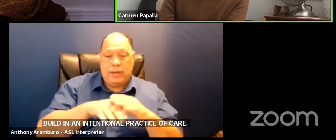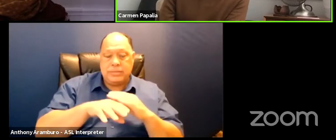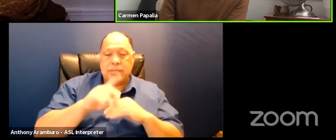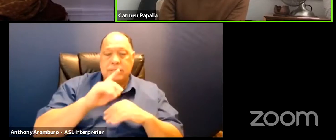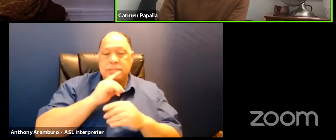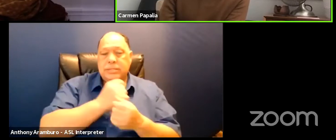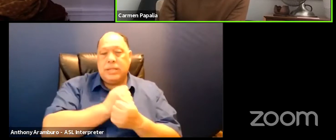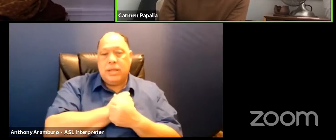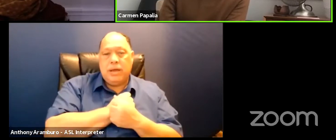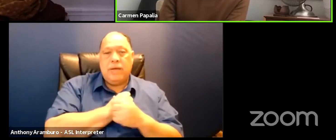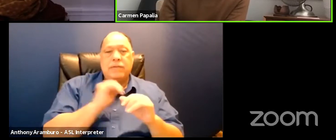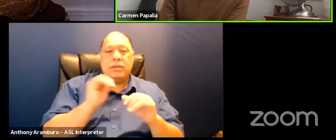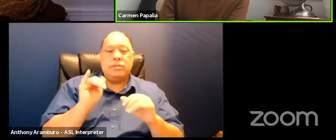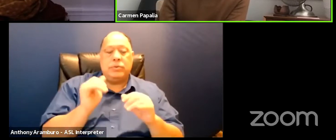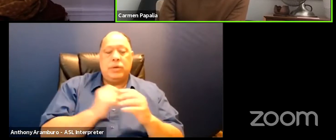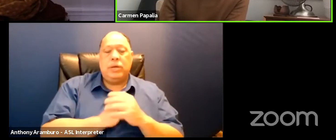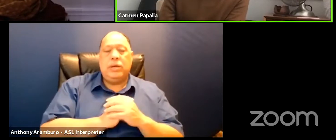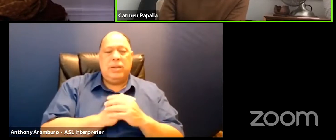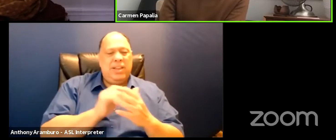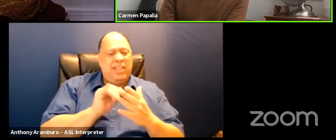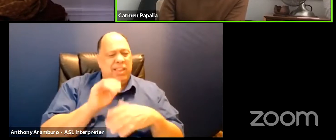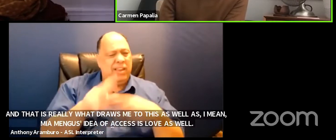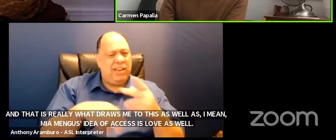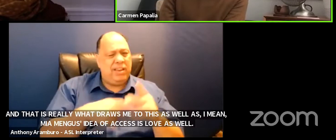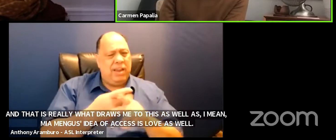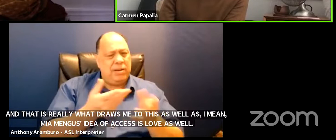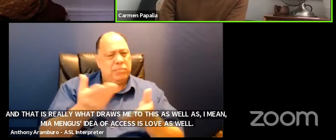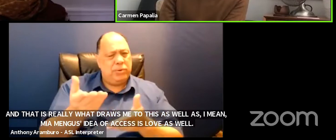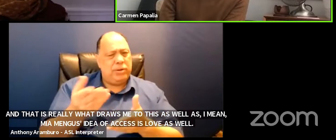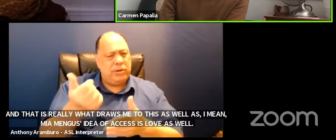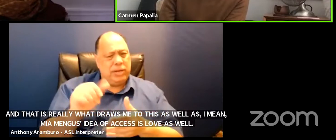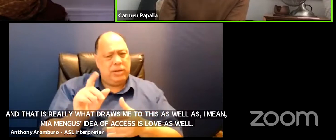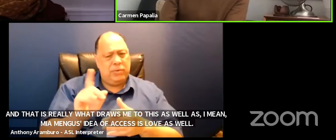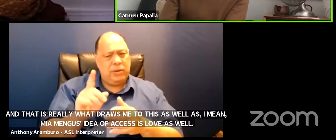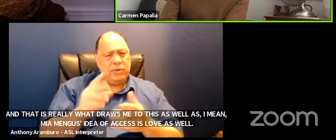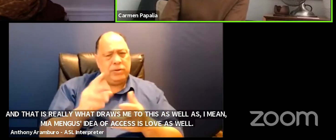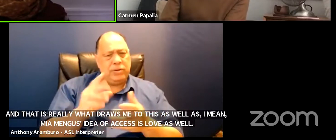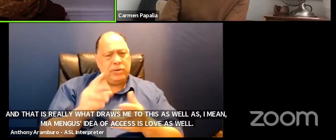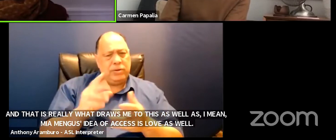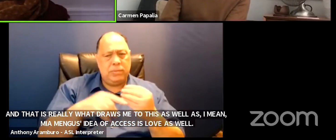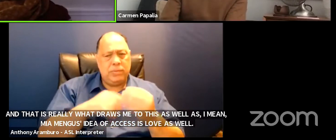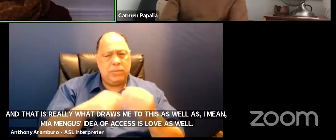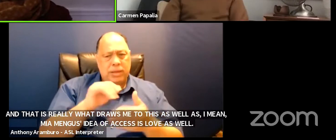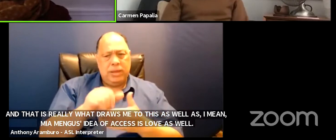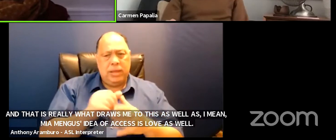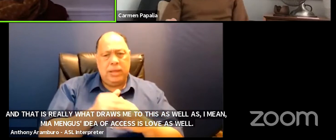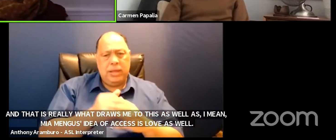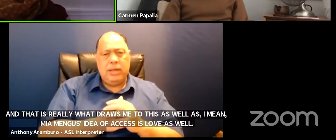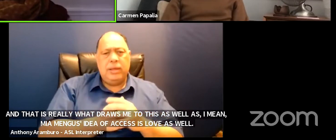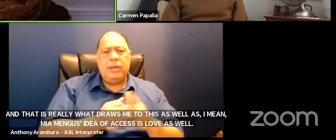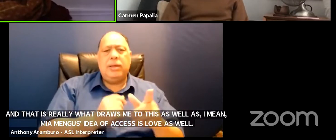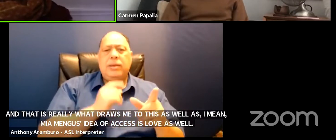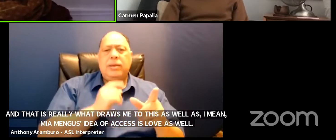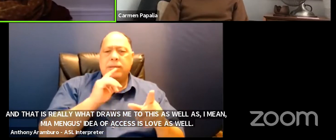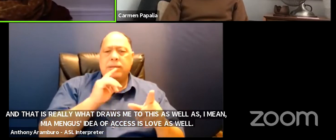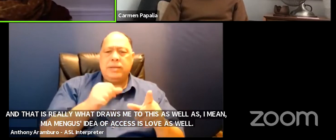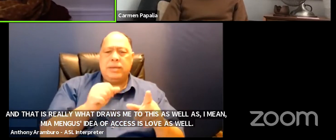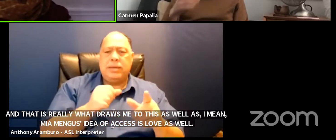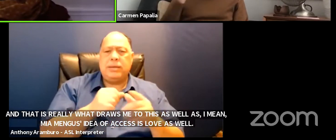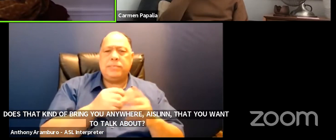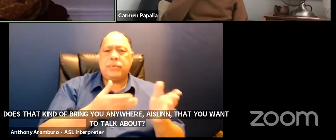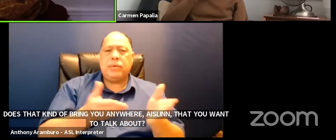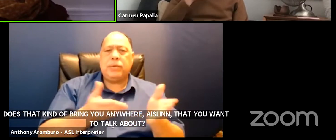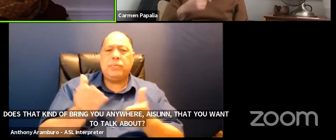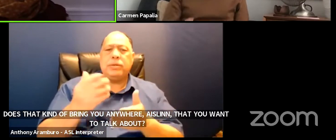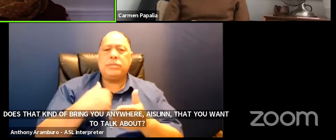well. Does that kind of bring you anywhere, Aislinn, that you want to talk about? Oh yeah, absolutely. Actually, it brings me to, I was